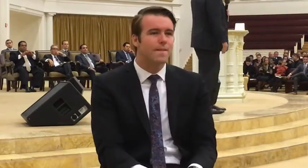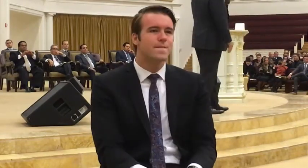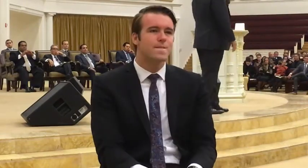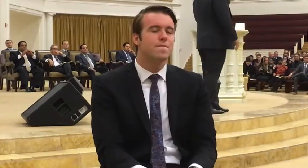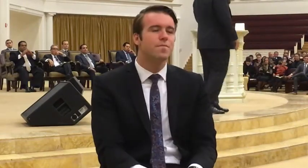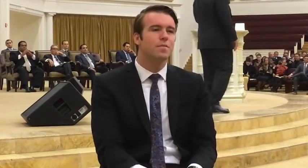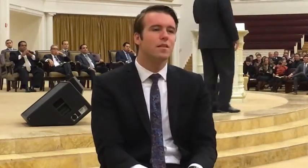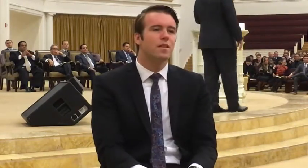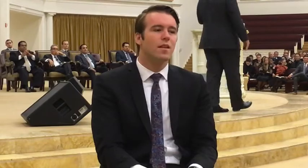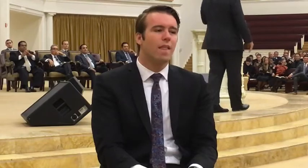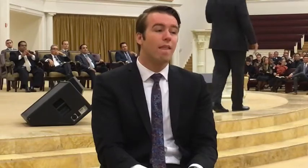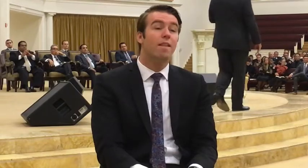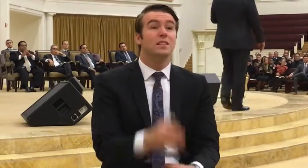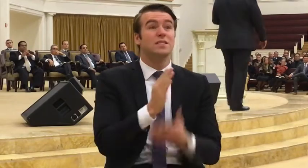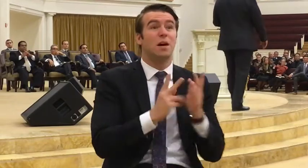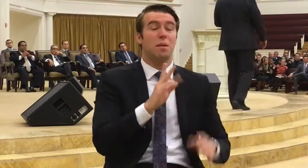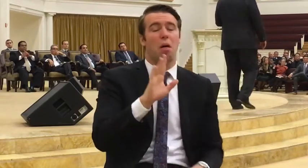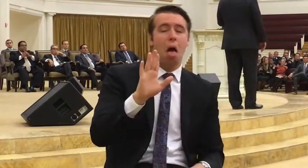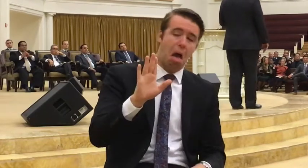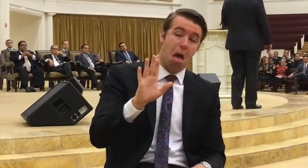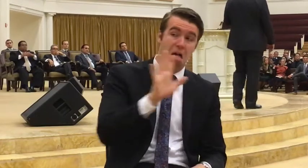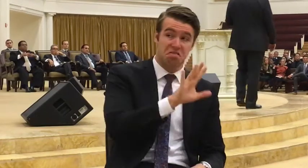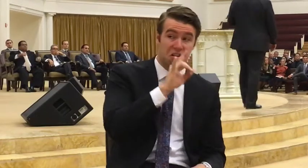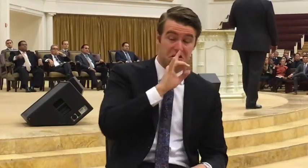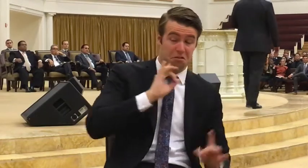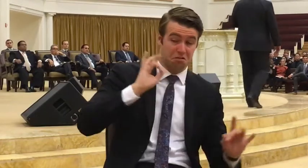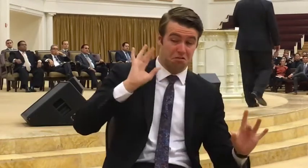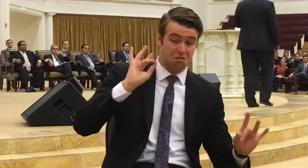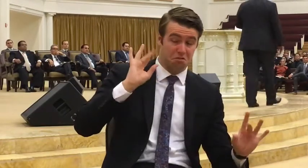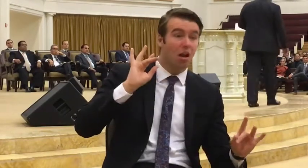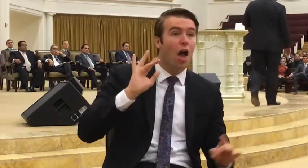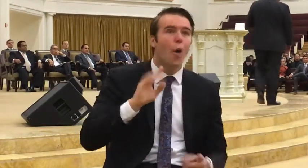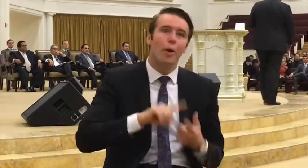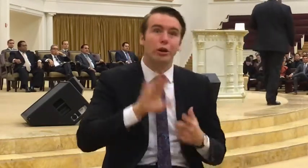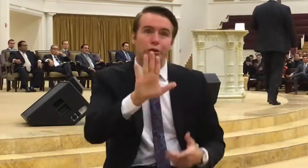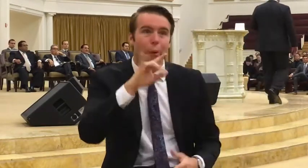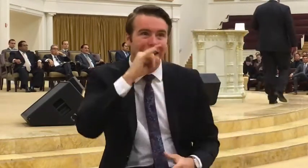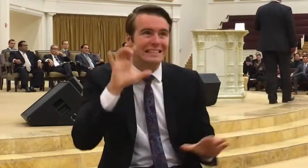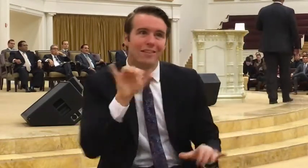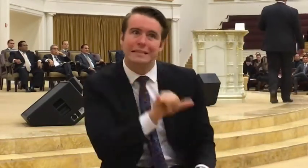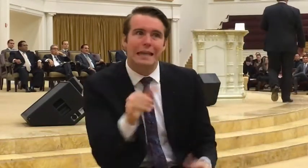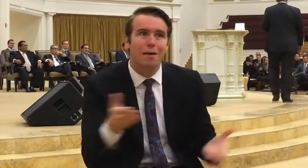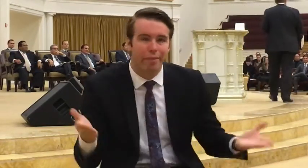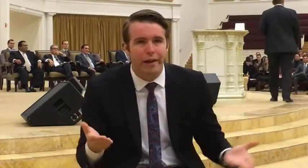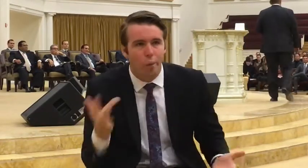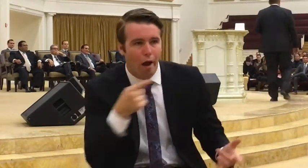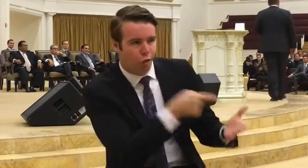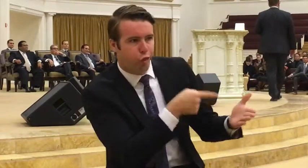As if, well, you know what their kids did. Yeah, well, your kids did it too.